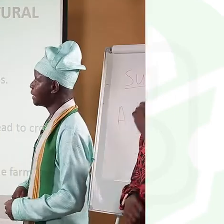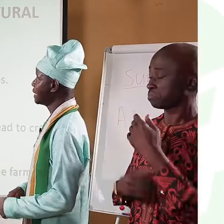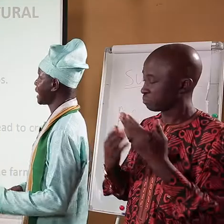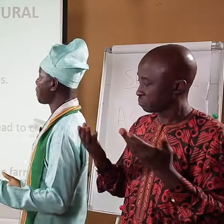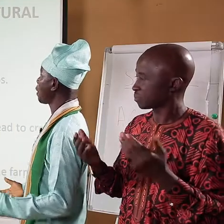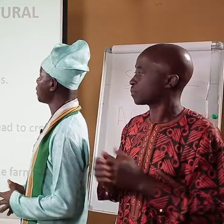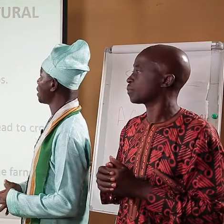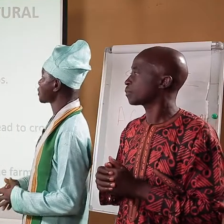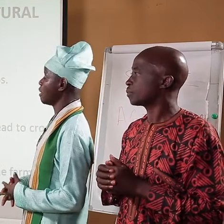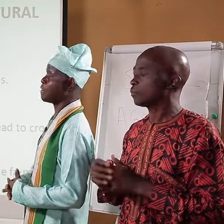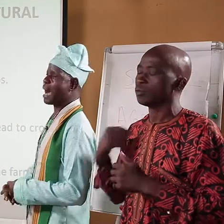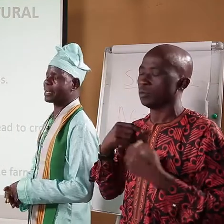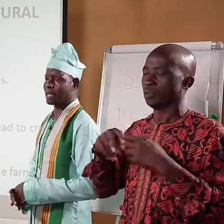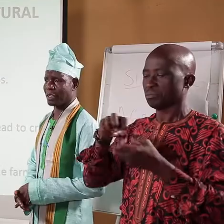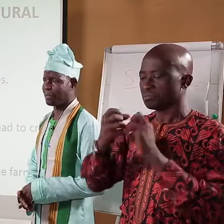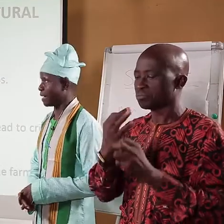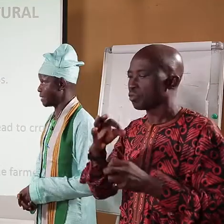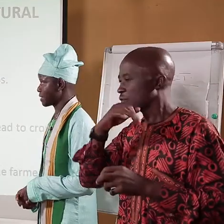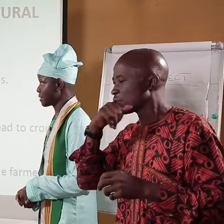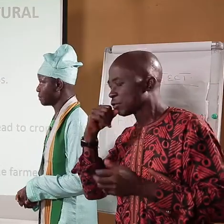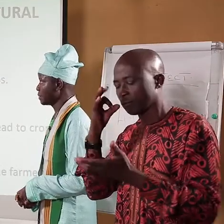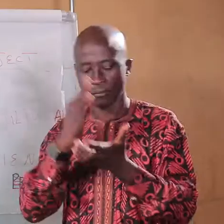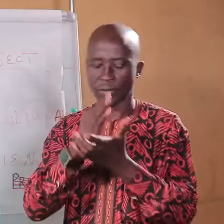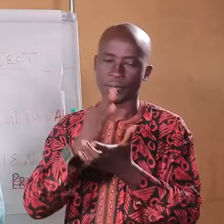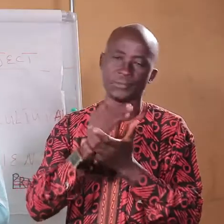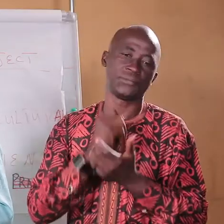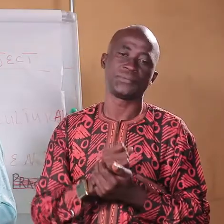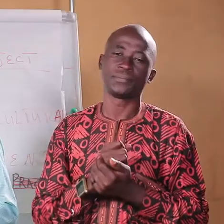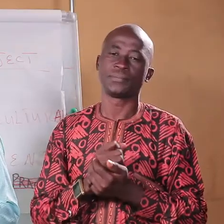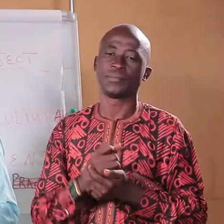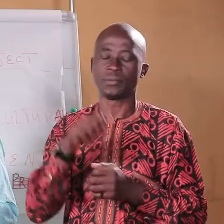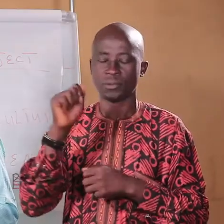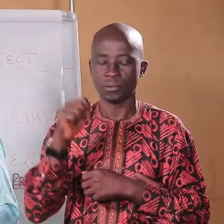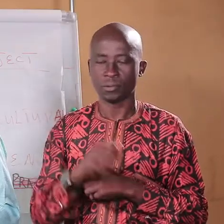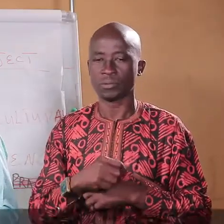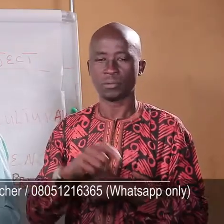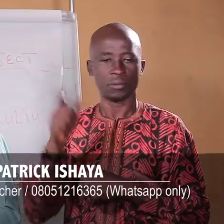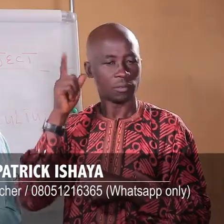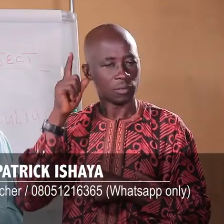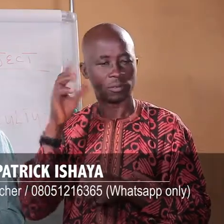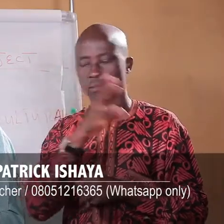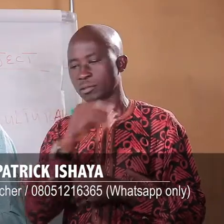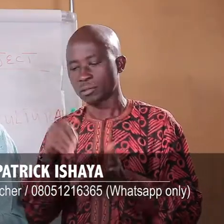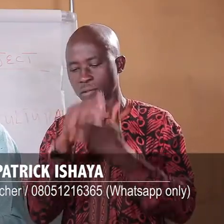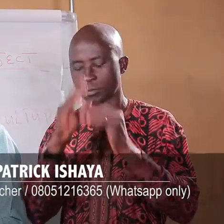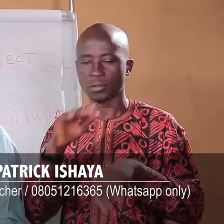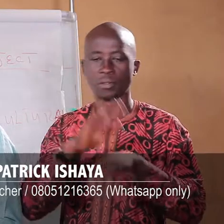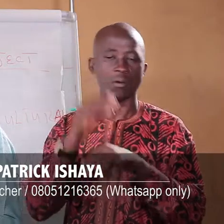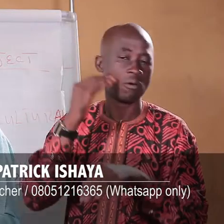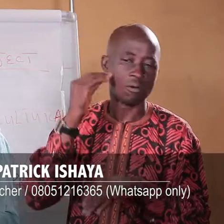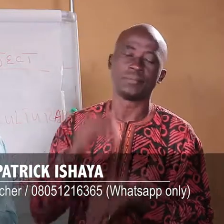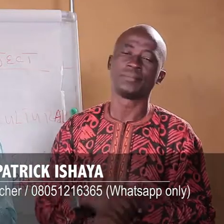However, there are problems of agricultural finance. Yes, my listeners and learners at